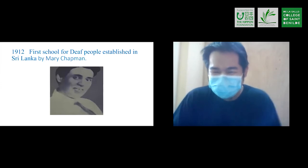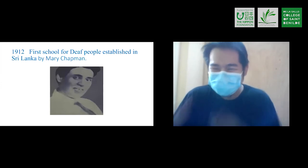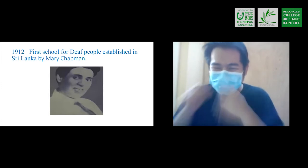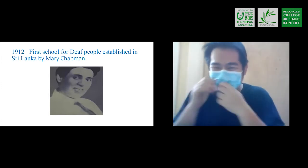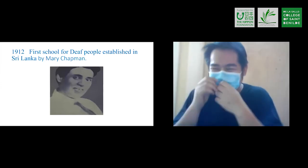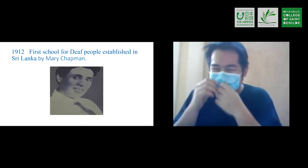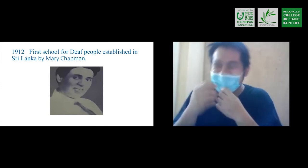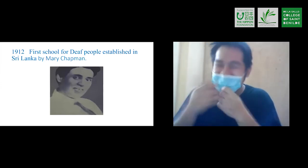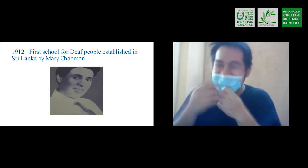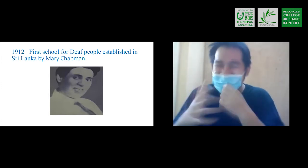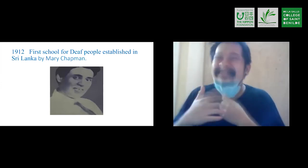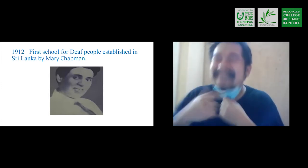it looks like me